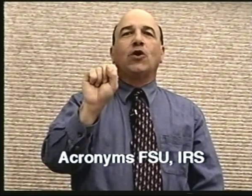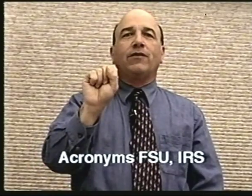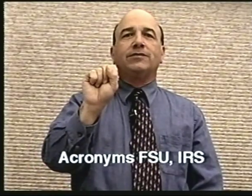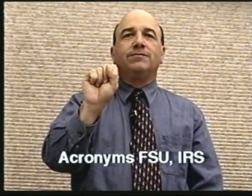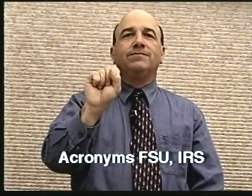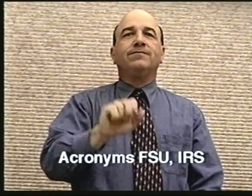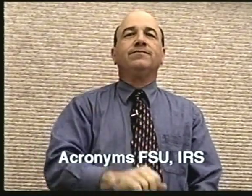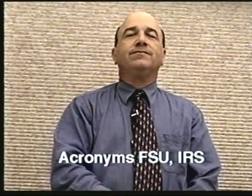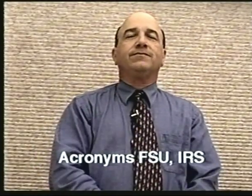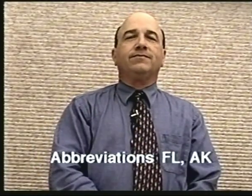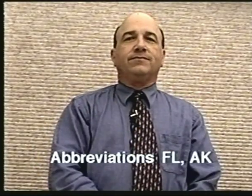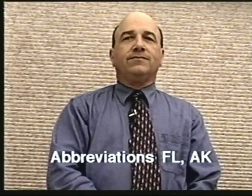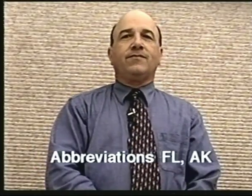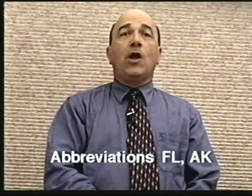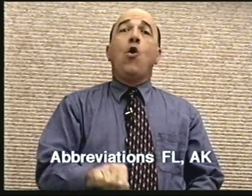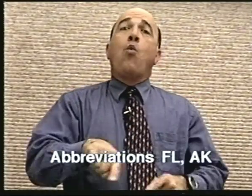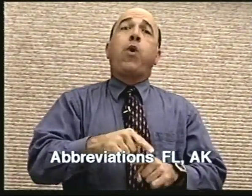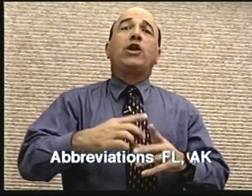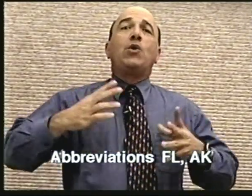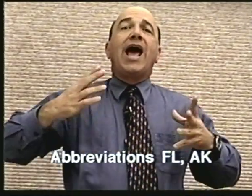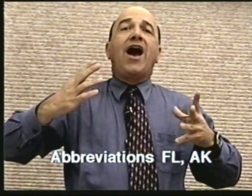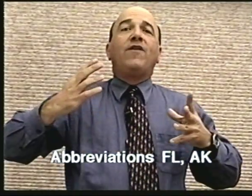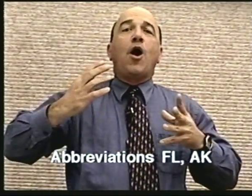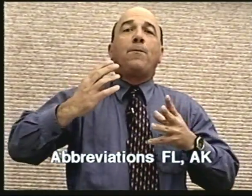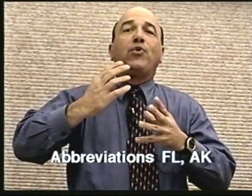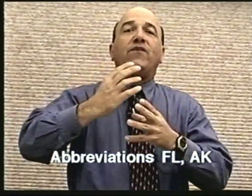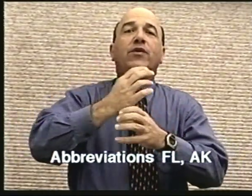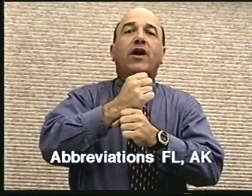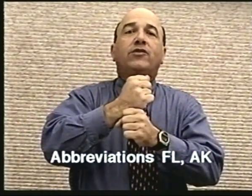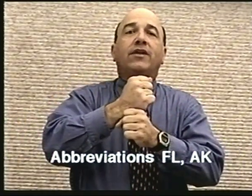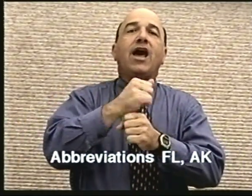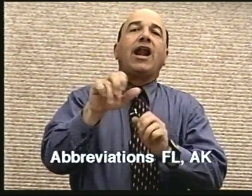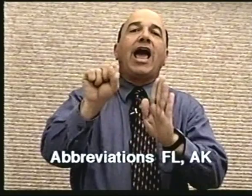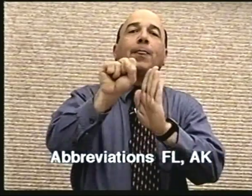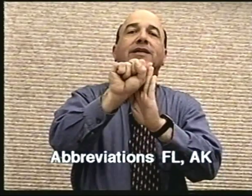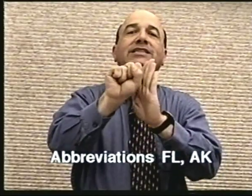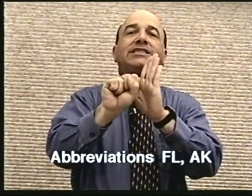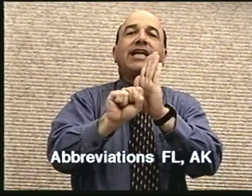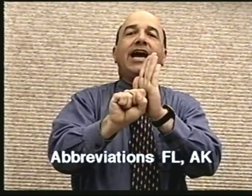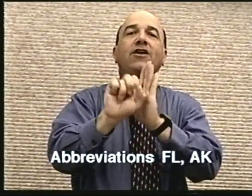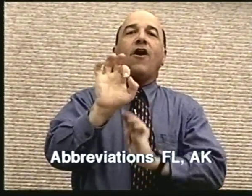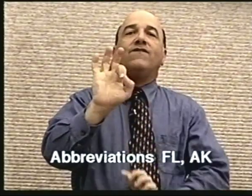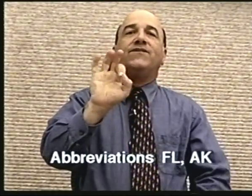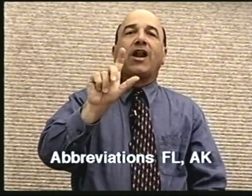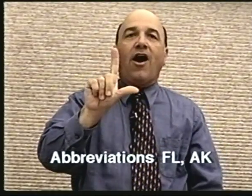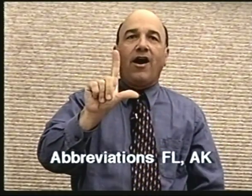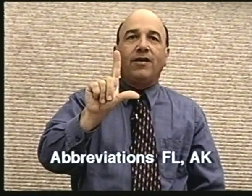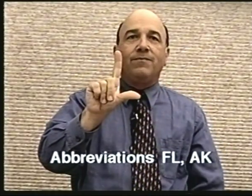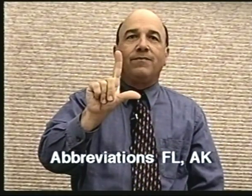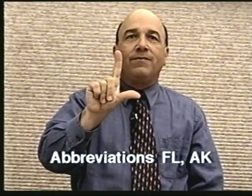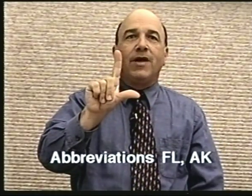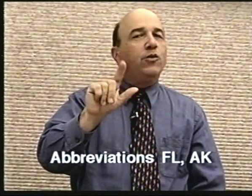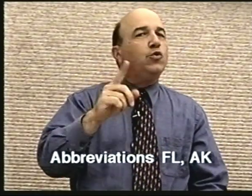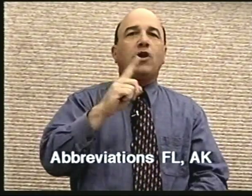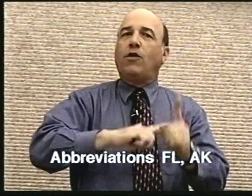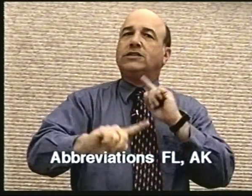Service. When you have abbreviation like the state of Florida, you don't